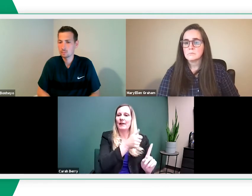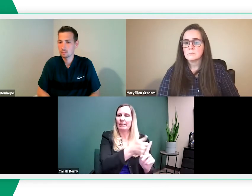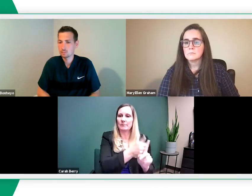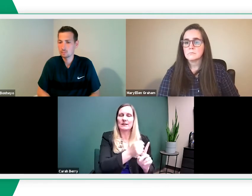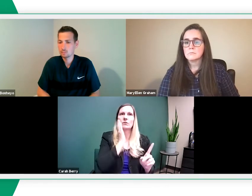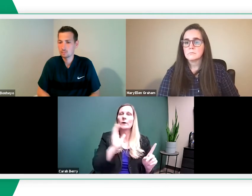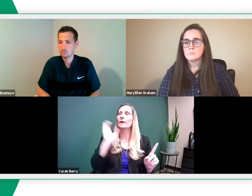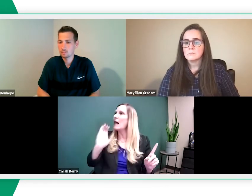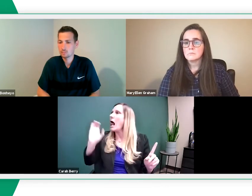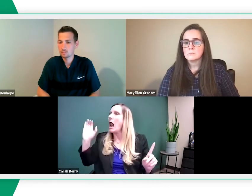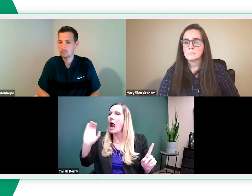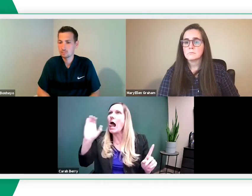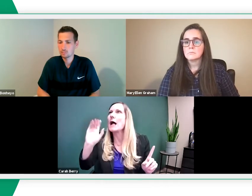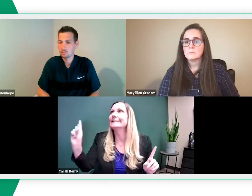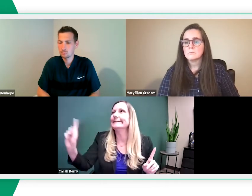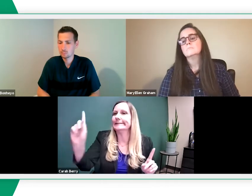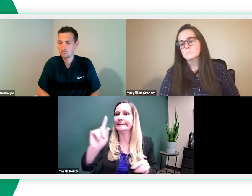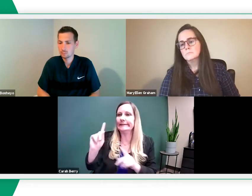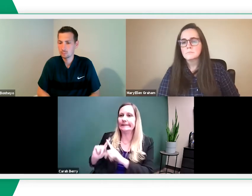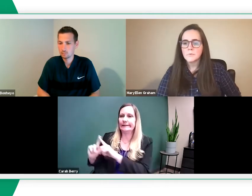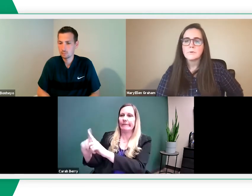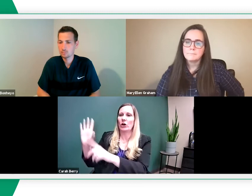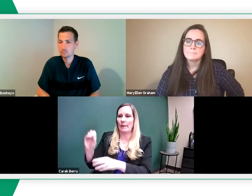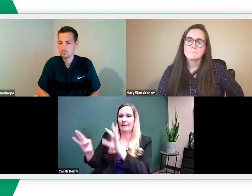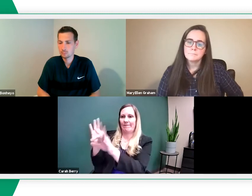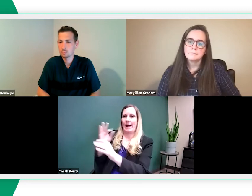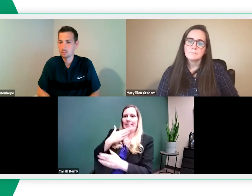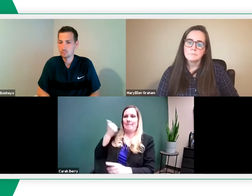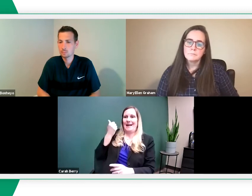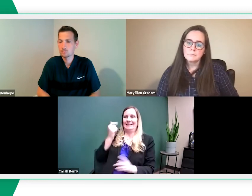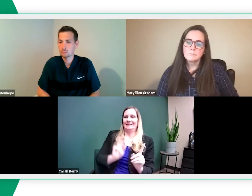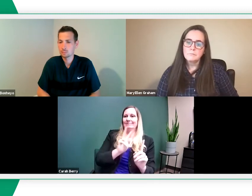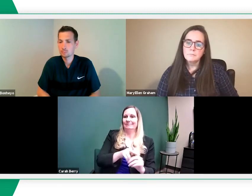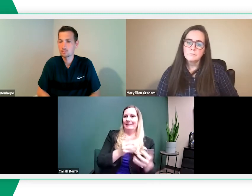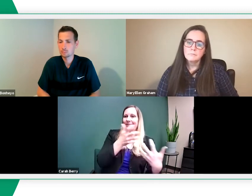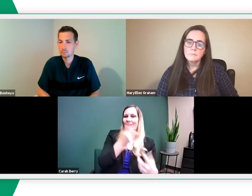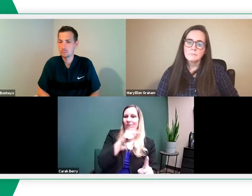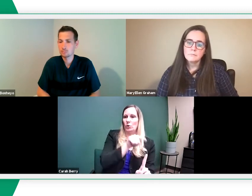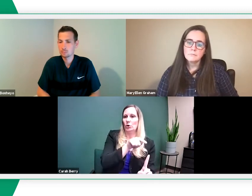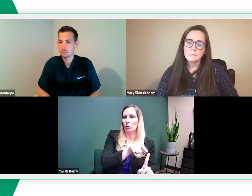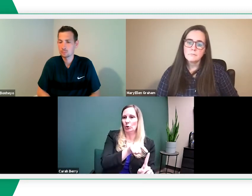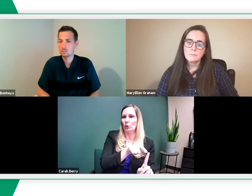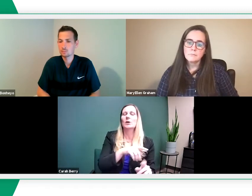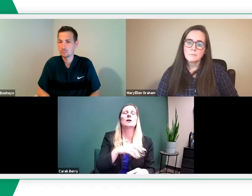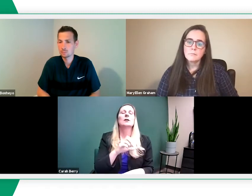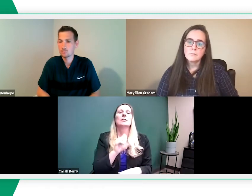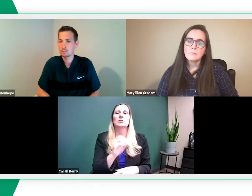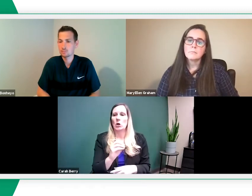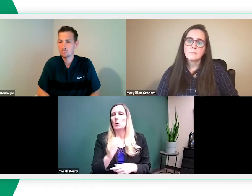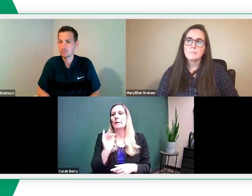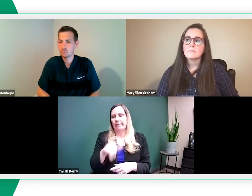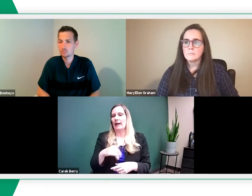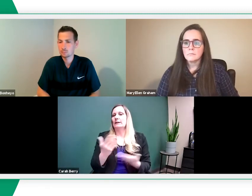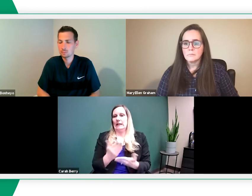are insurance brokers that they will look and find where's the best insurance for you and find the best one and then sell you